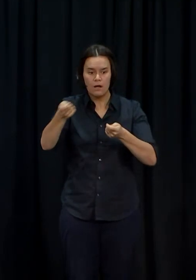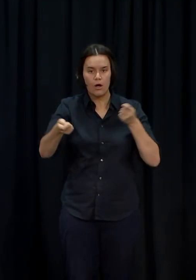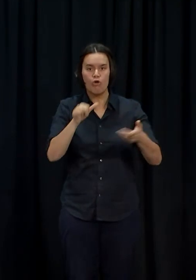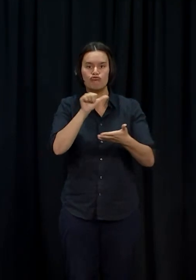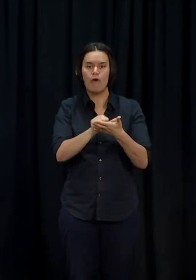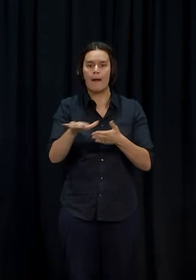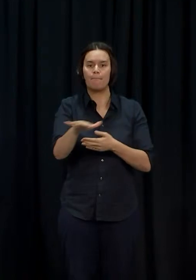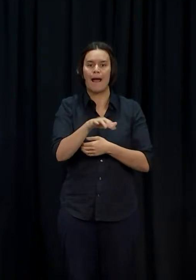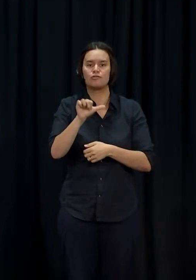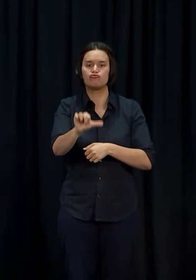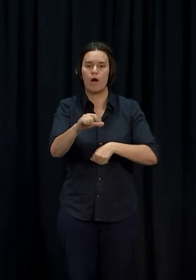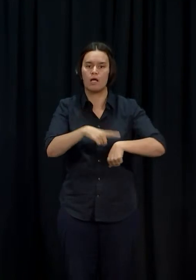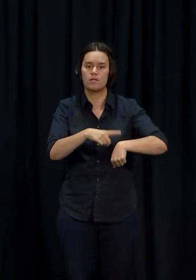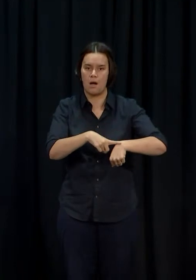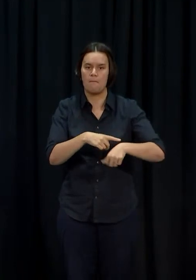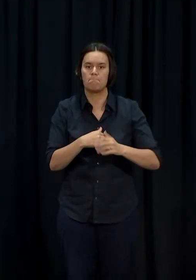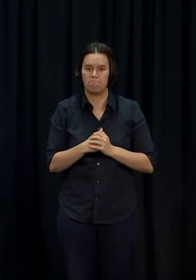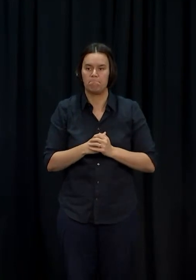otherwise